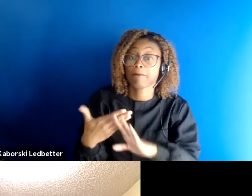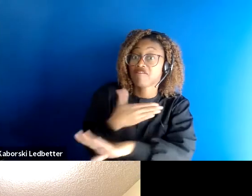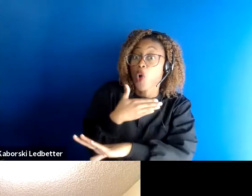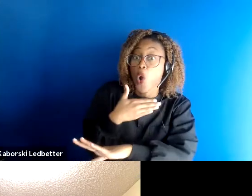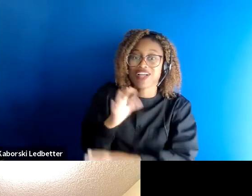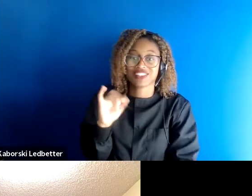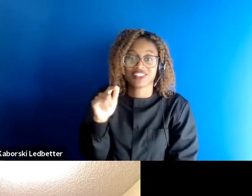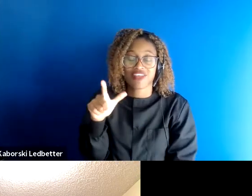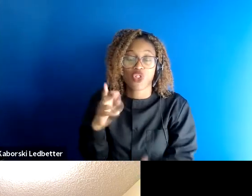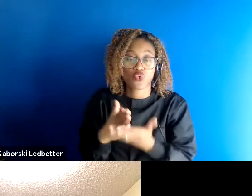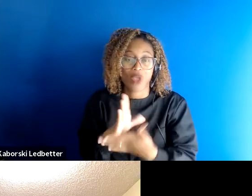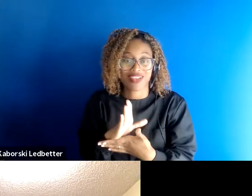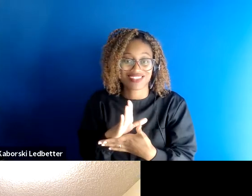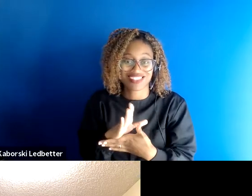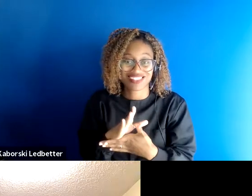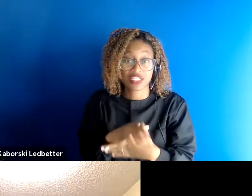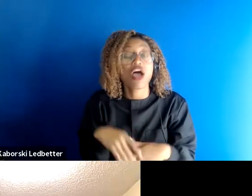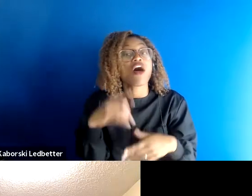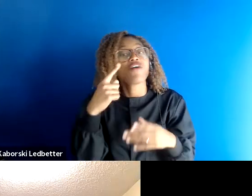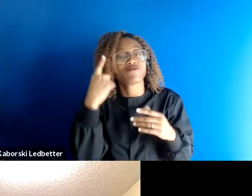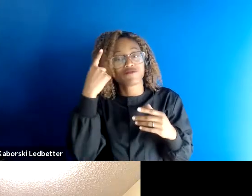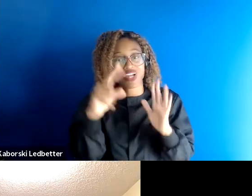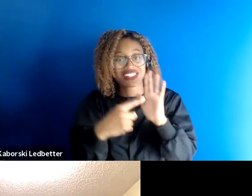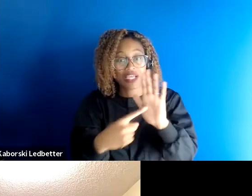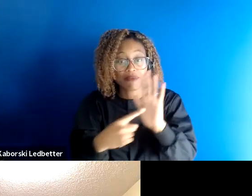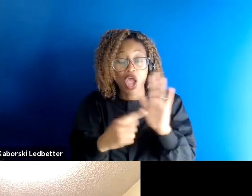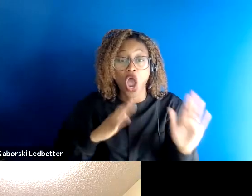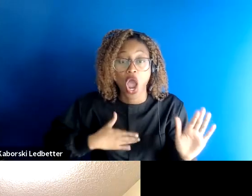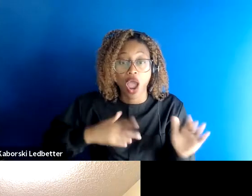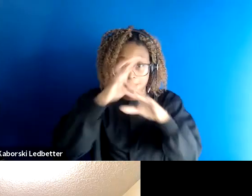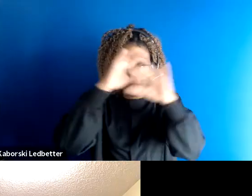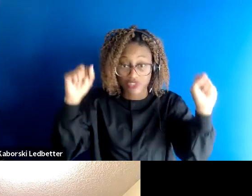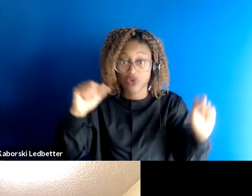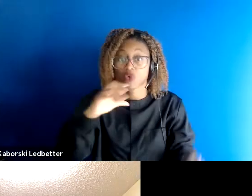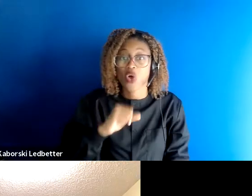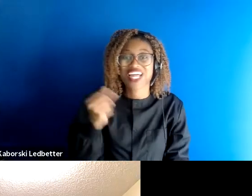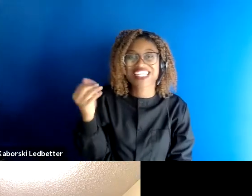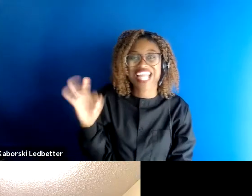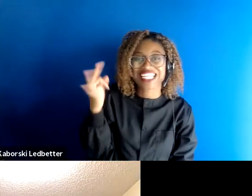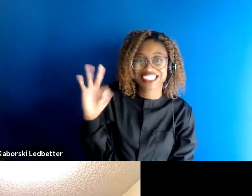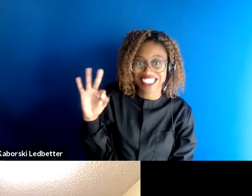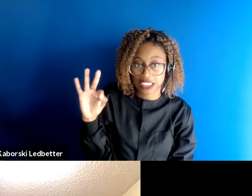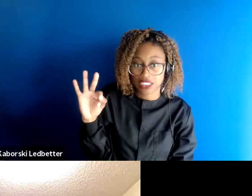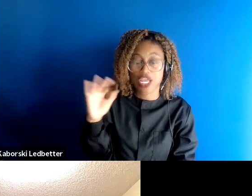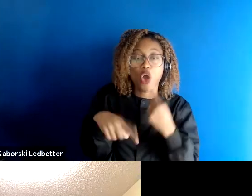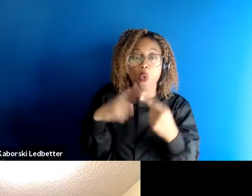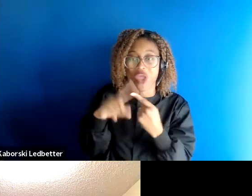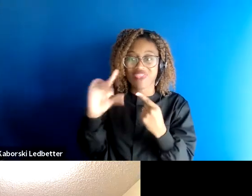So, for example, our president right now was 19 years old when the Civil Rights Act was